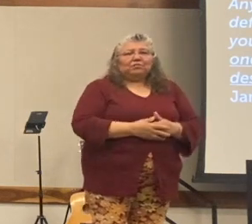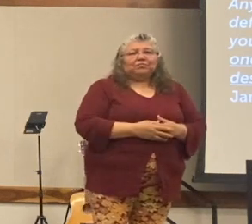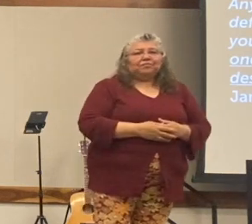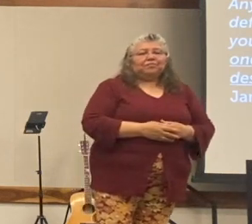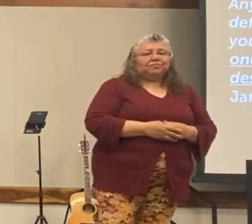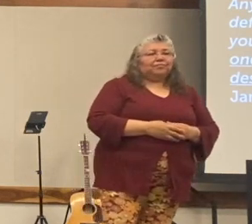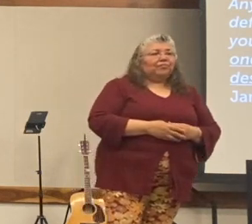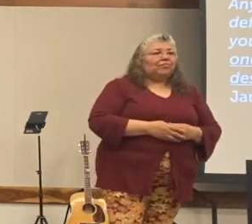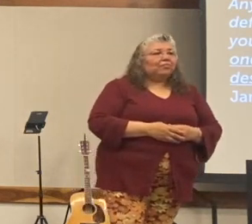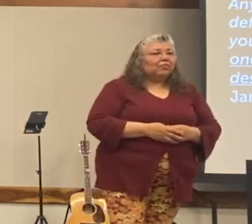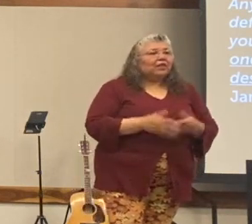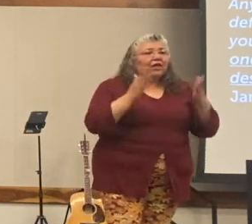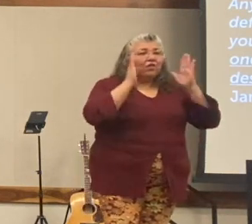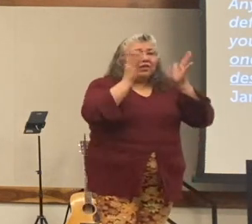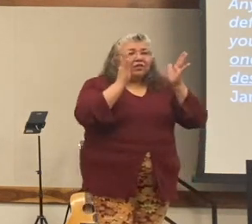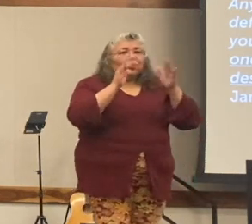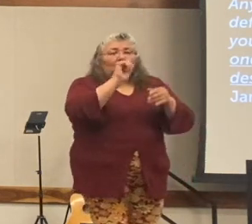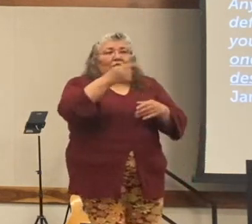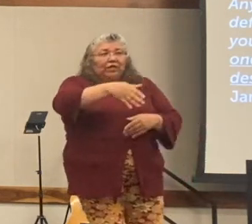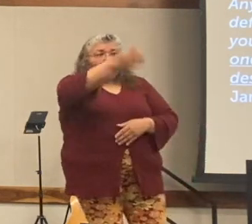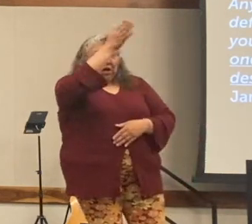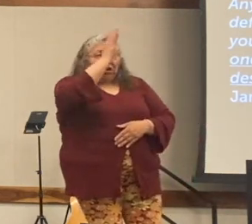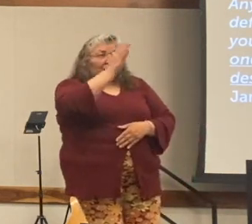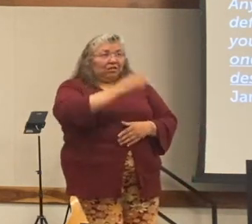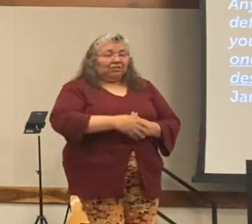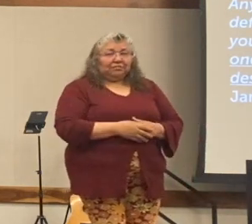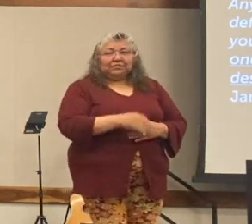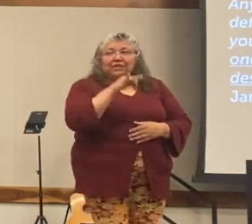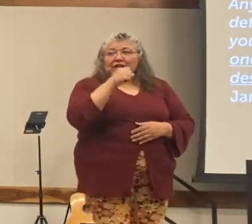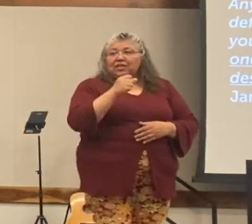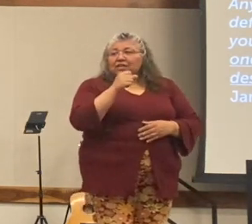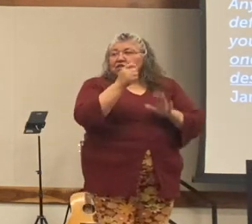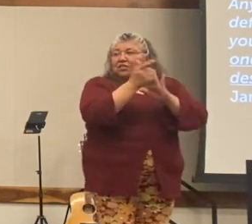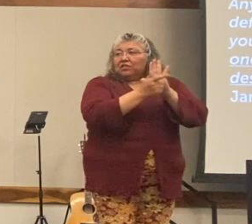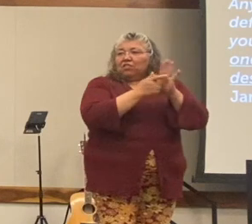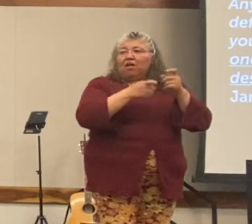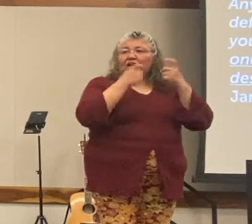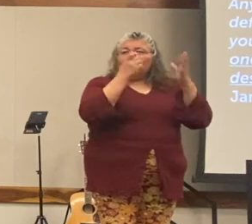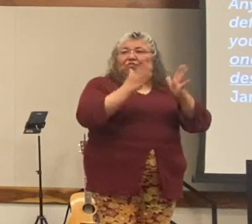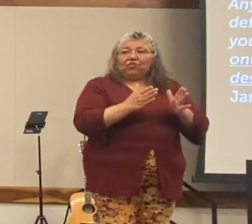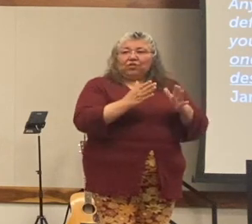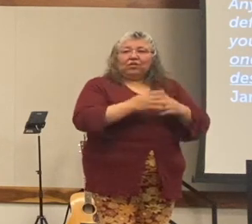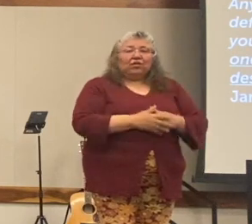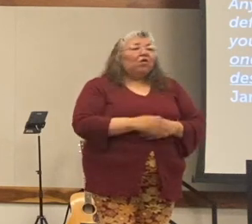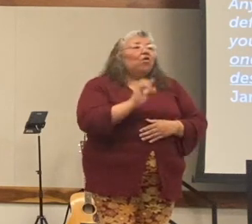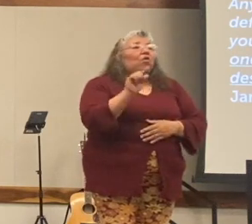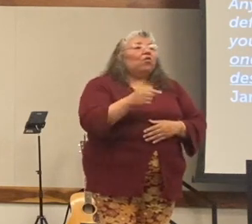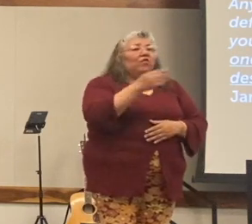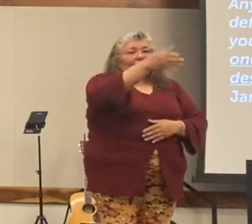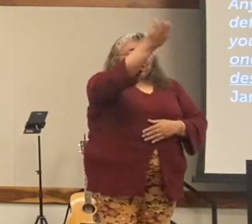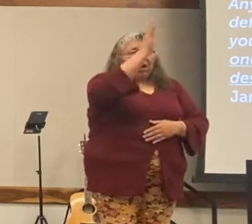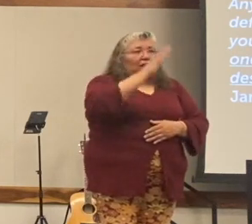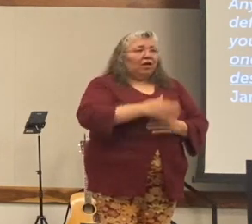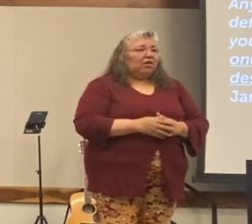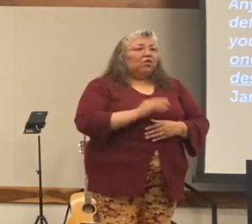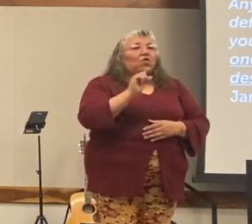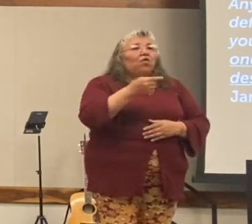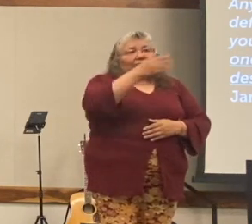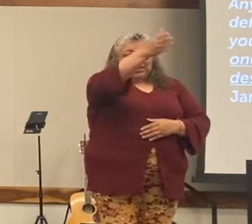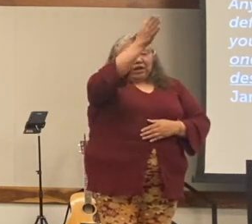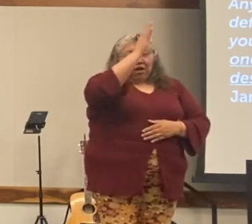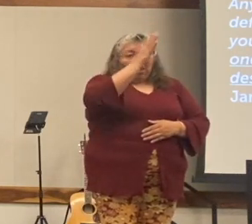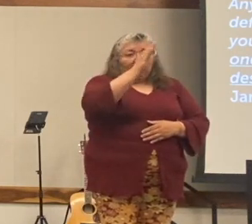There, listen, only God is the lawgiver. Say, only God. Only God. And only